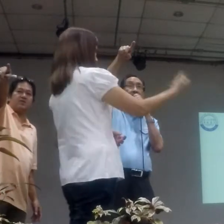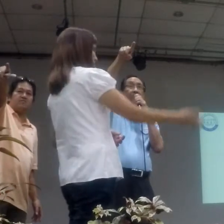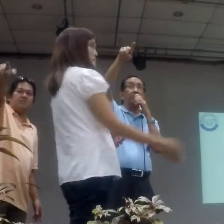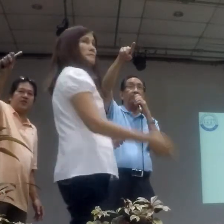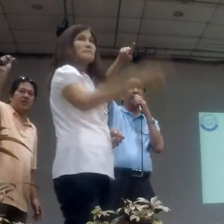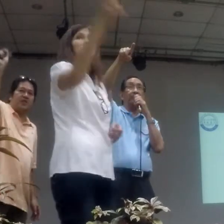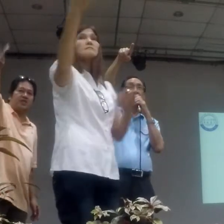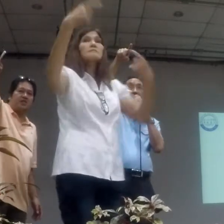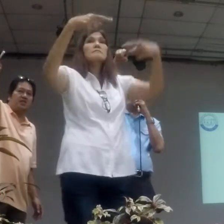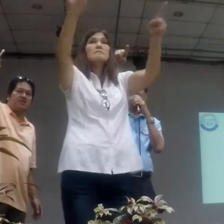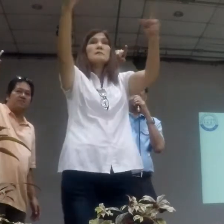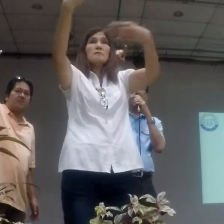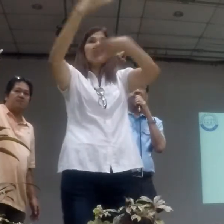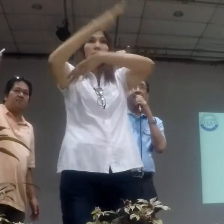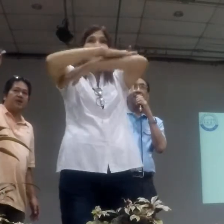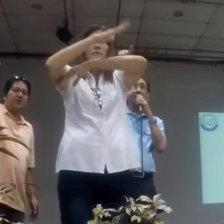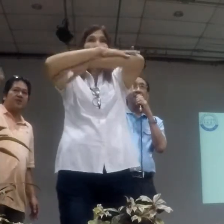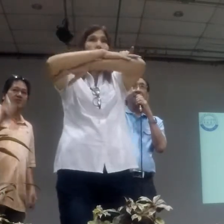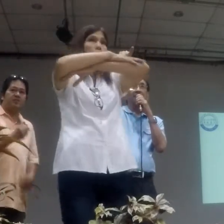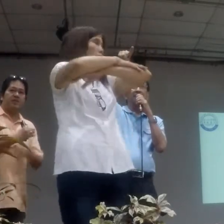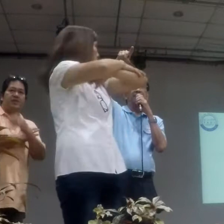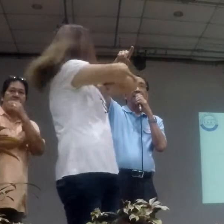then you can go to the table, sir.